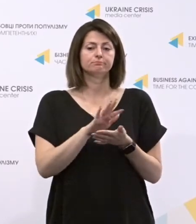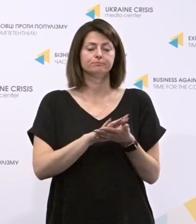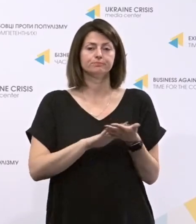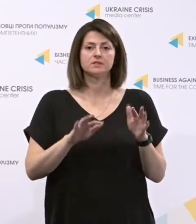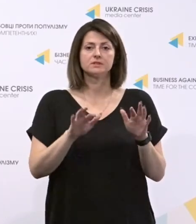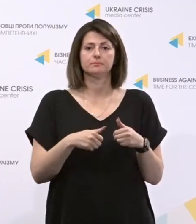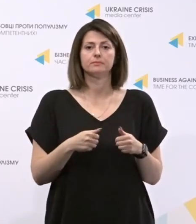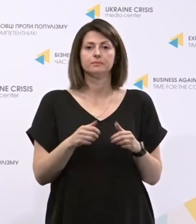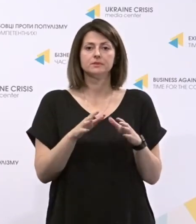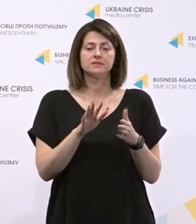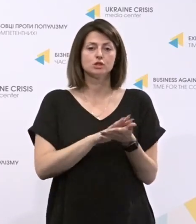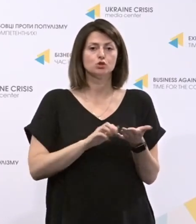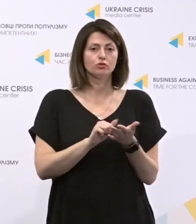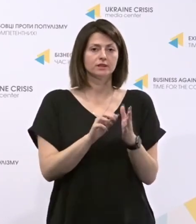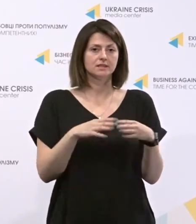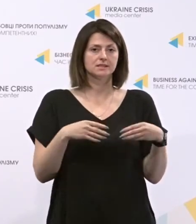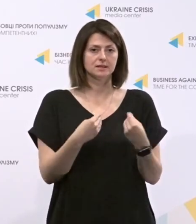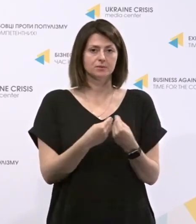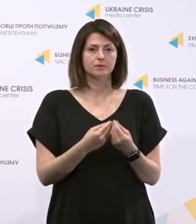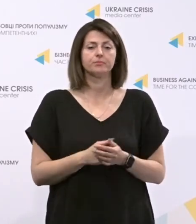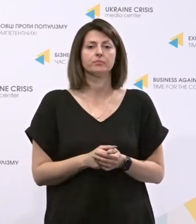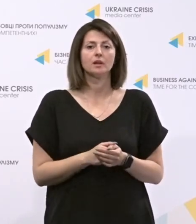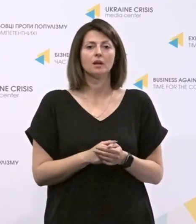torture and ill treatment persist.